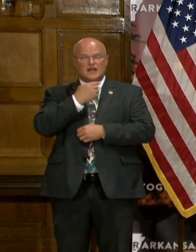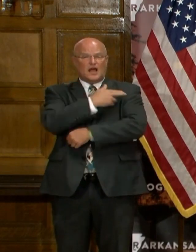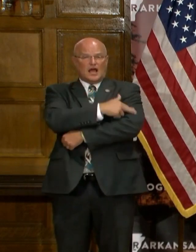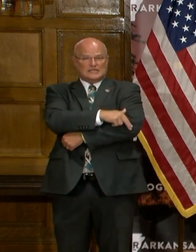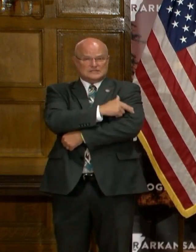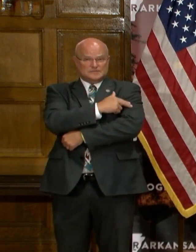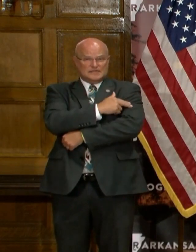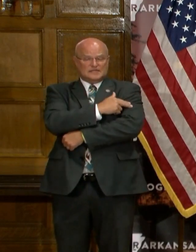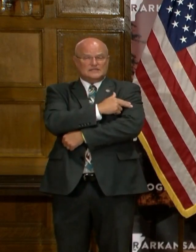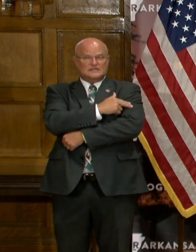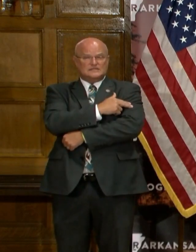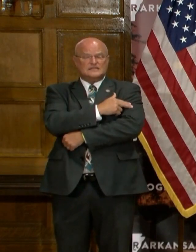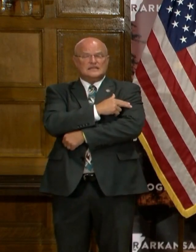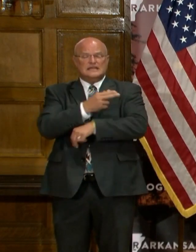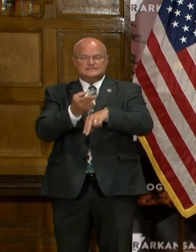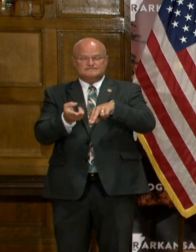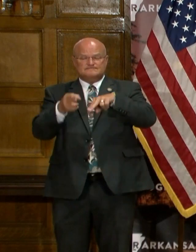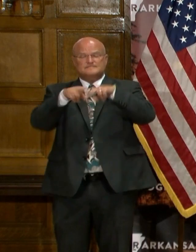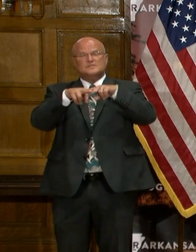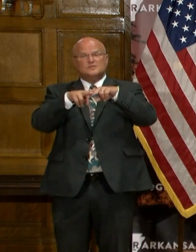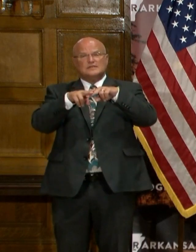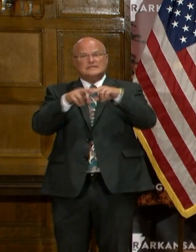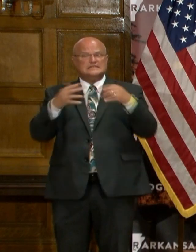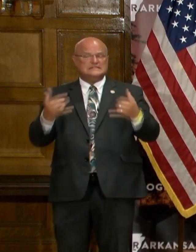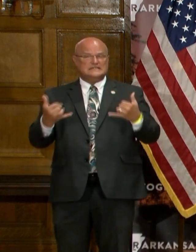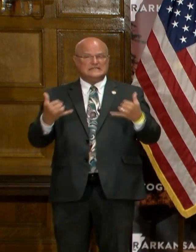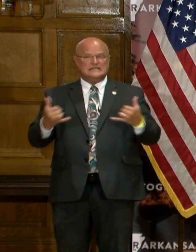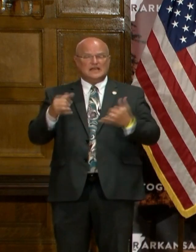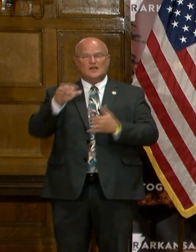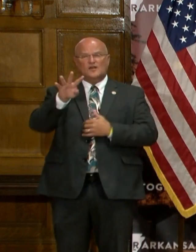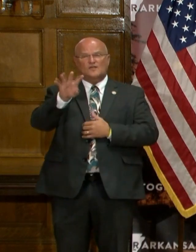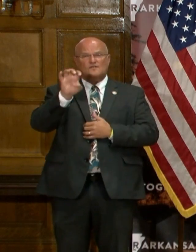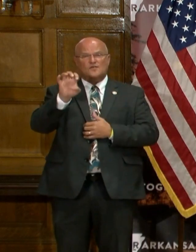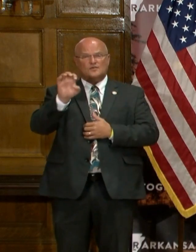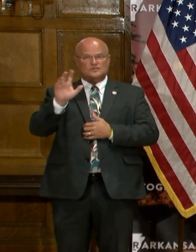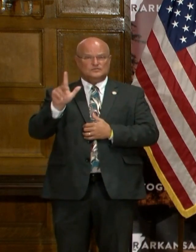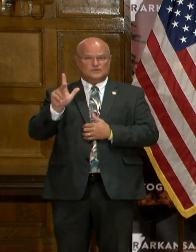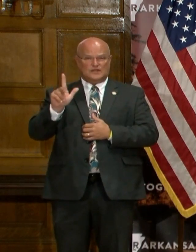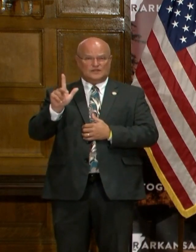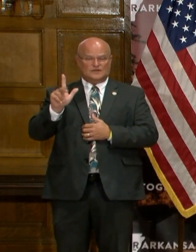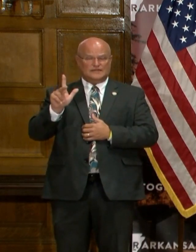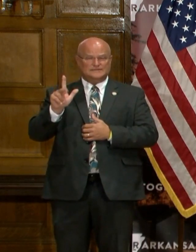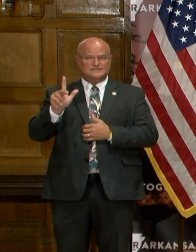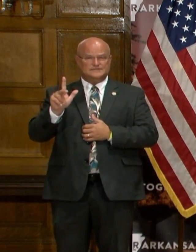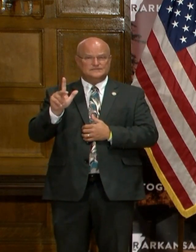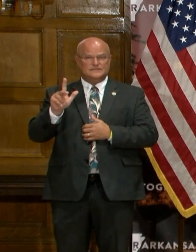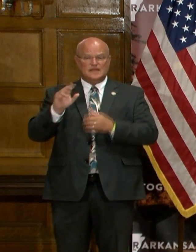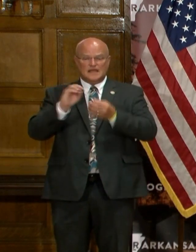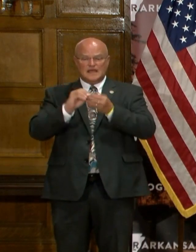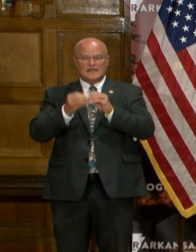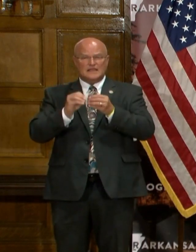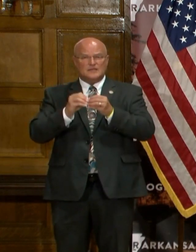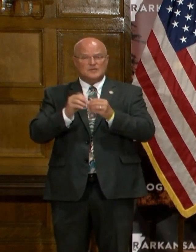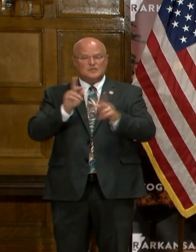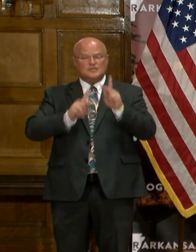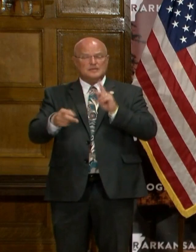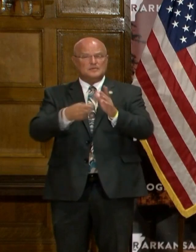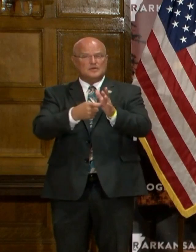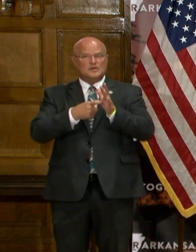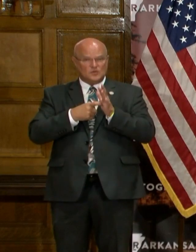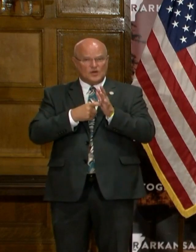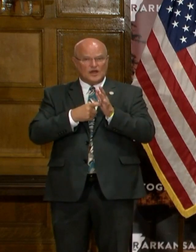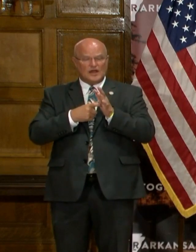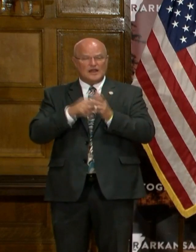hospitalized individuals has increased, is now 423. Number of individuals requiring